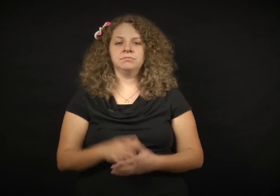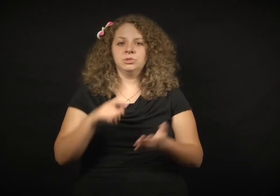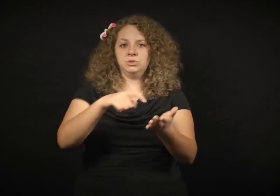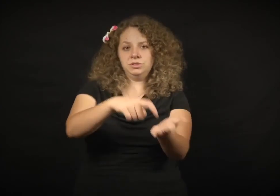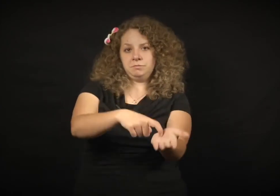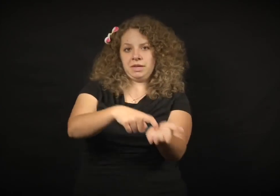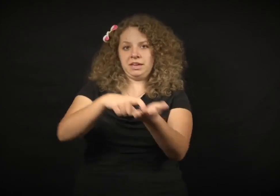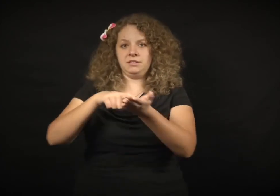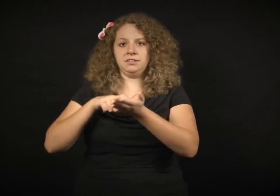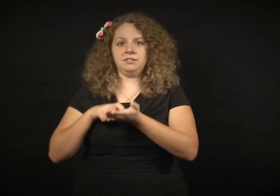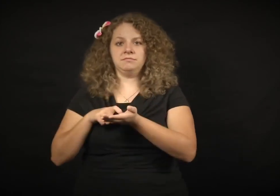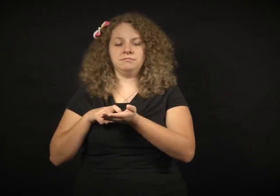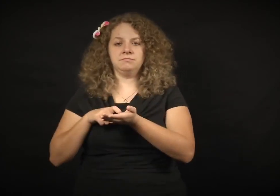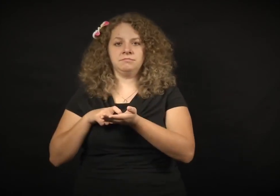To demand,